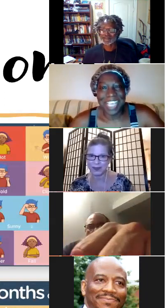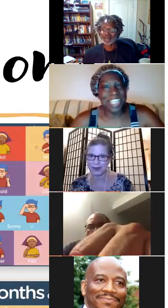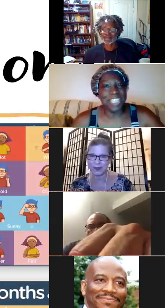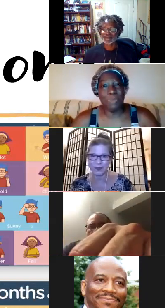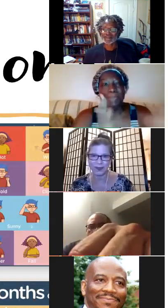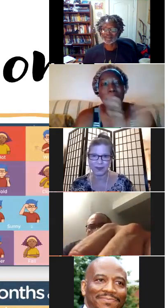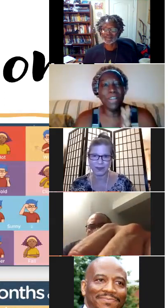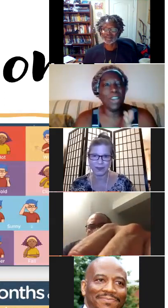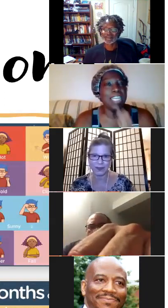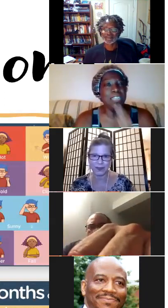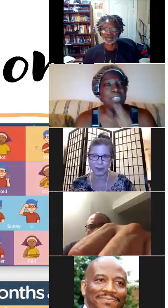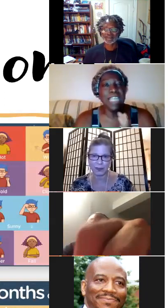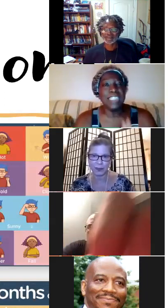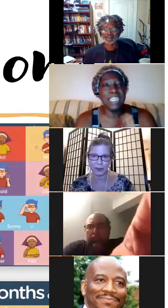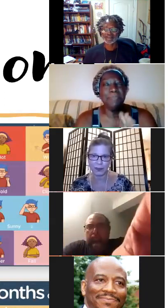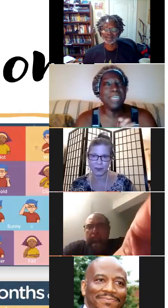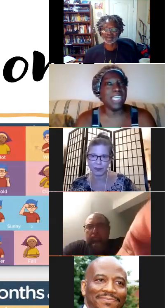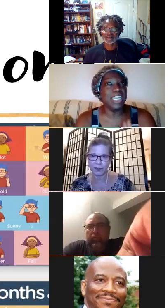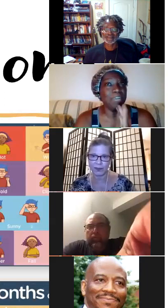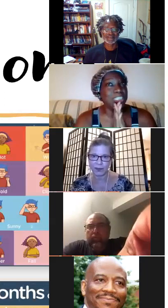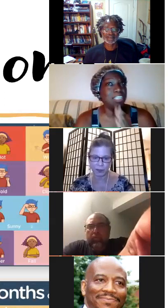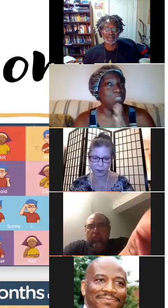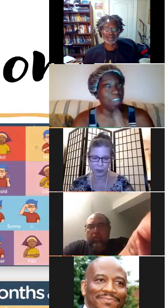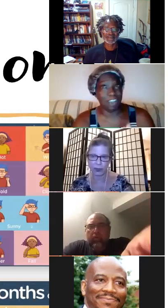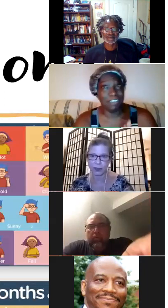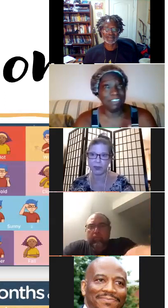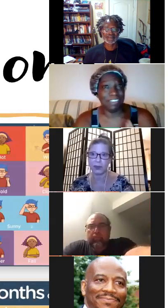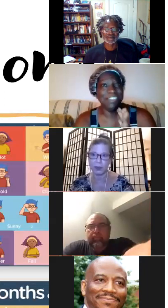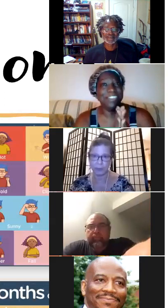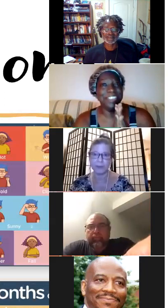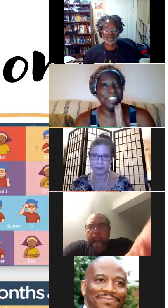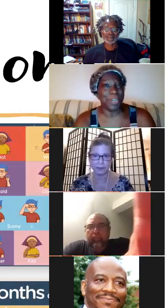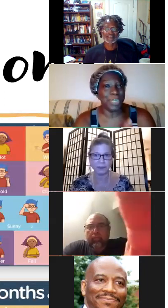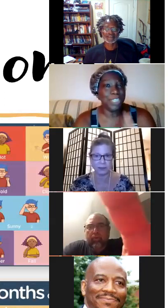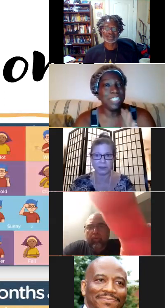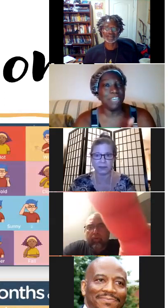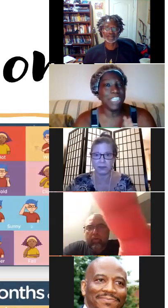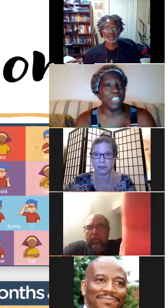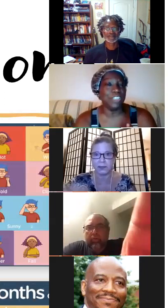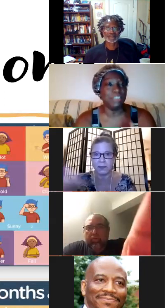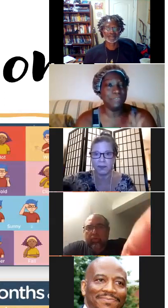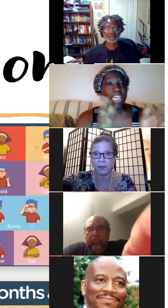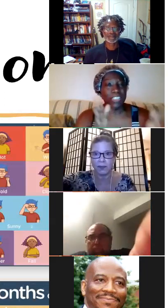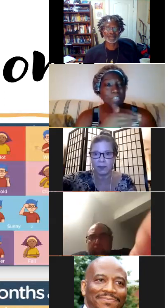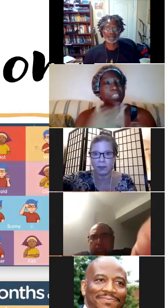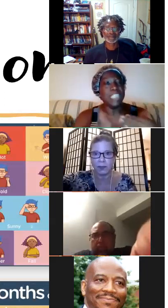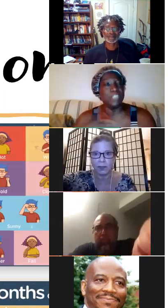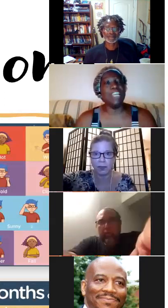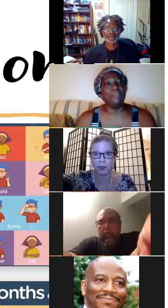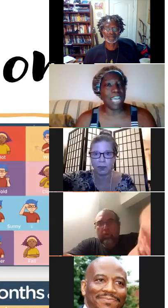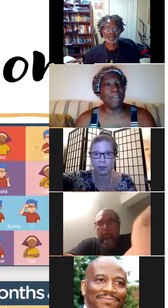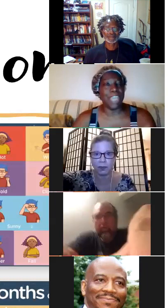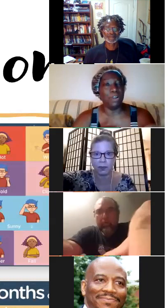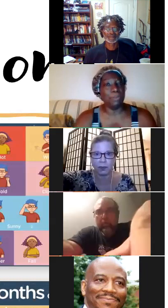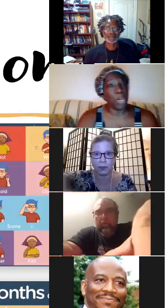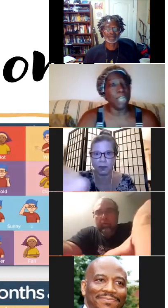It's just so beautiful. Because remember, that's why I said in the beginning I was self-taught. When you self-teach yourself, certain things are